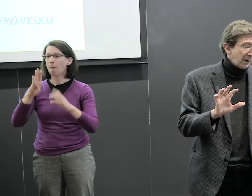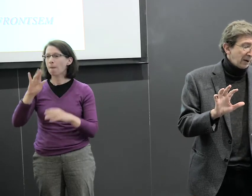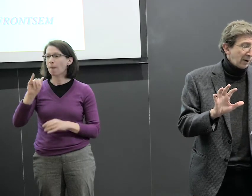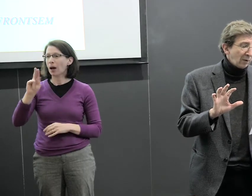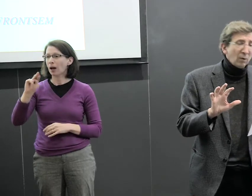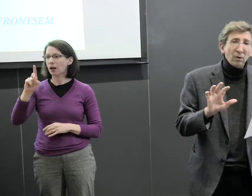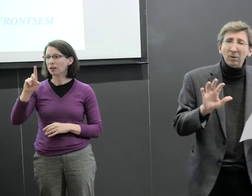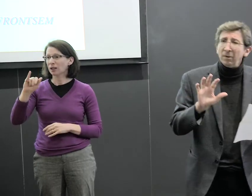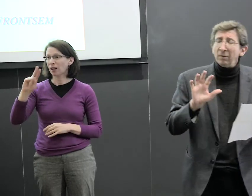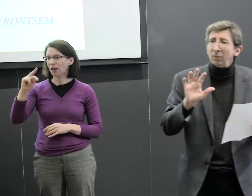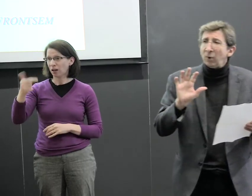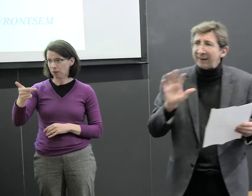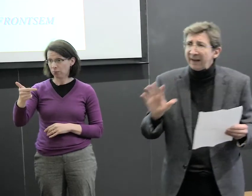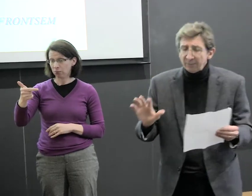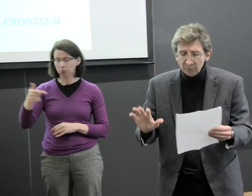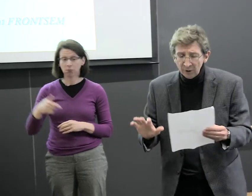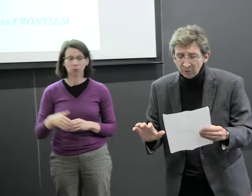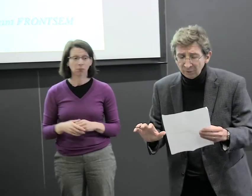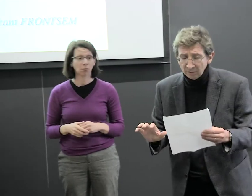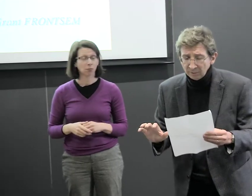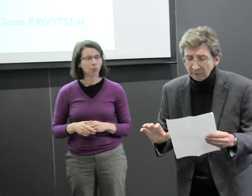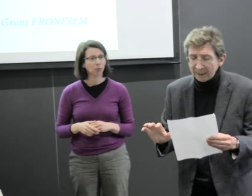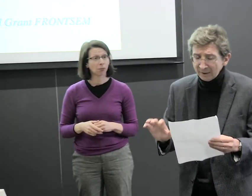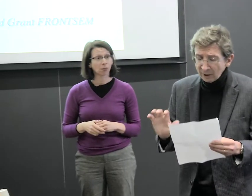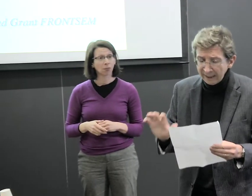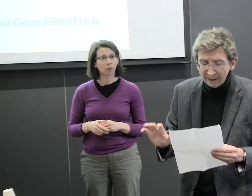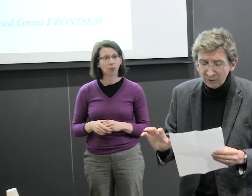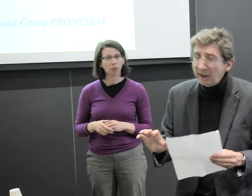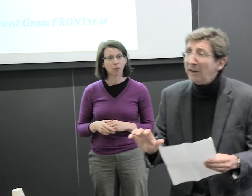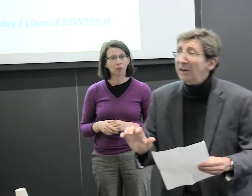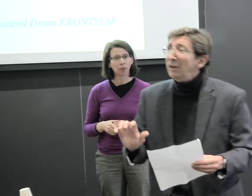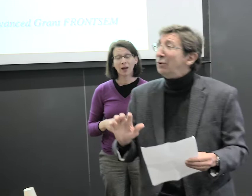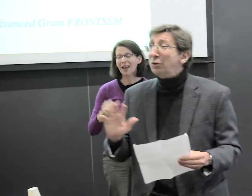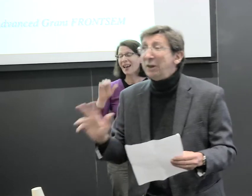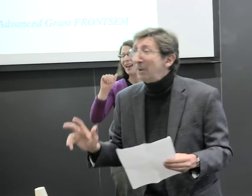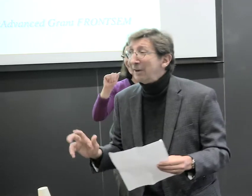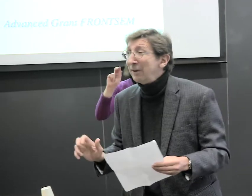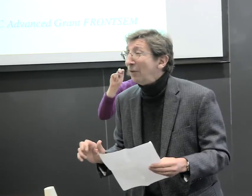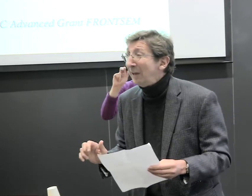from what has come to be known as donkey anaphora